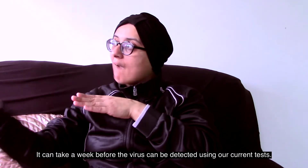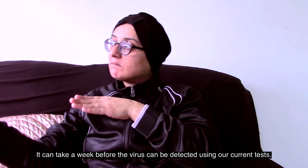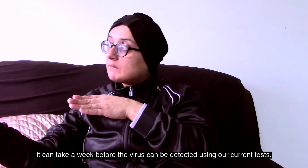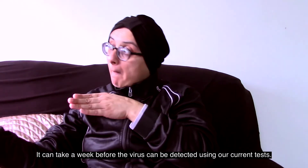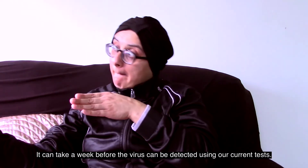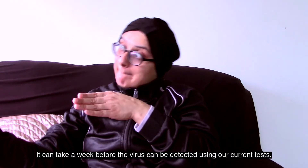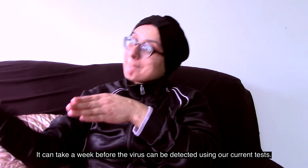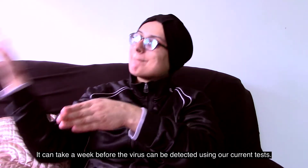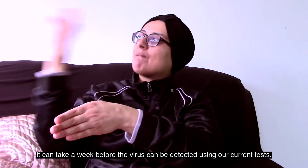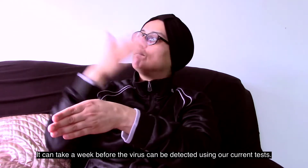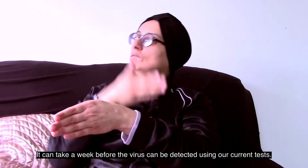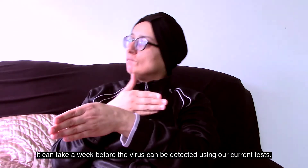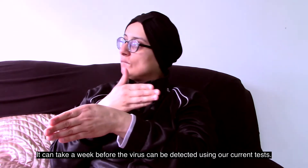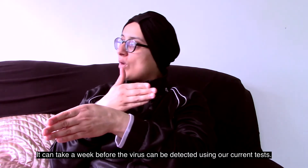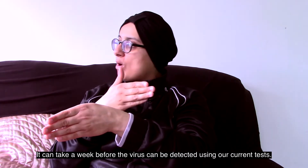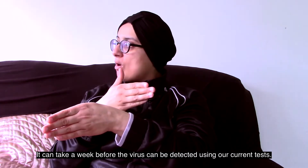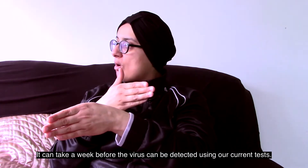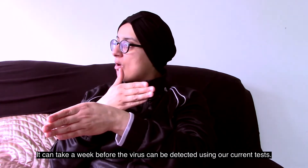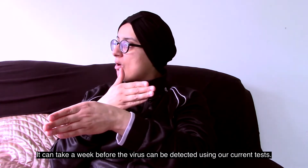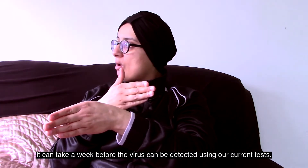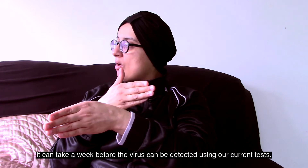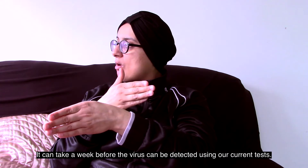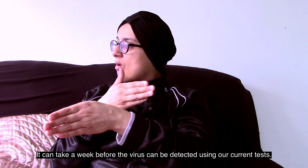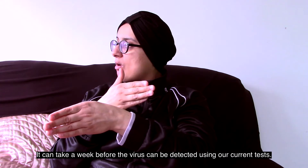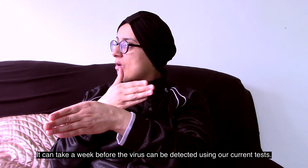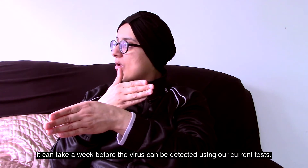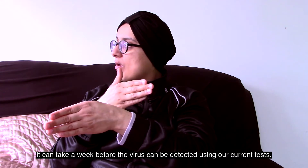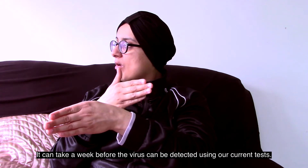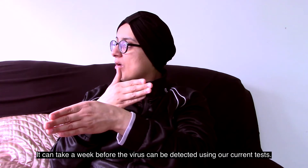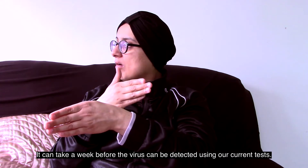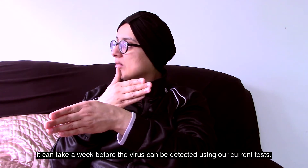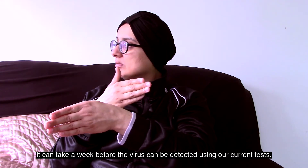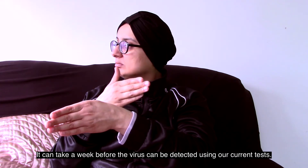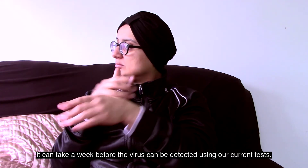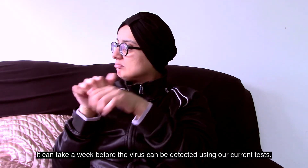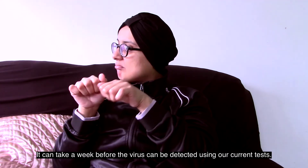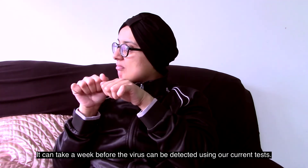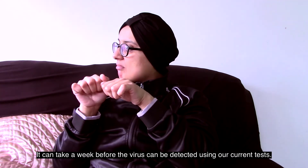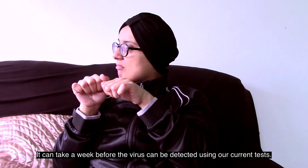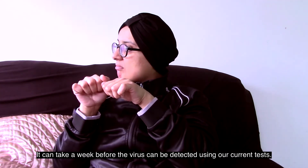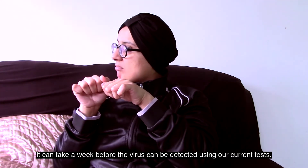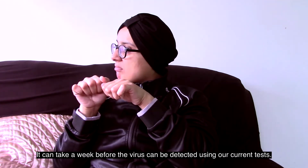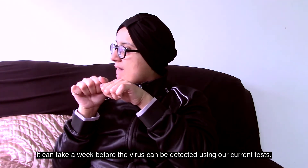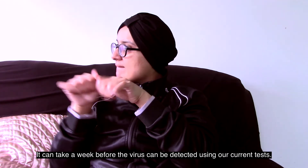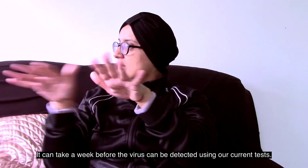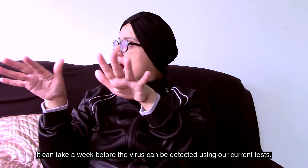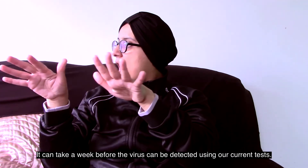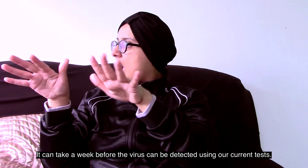It can take a week before the virus can be detected using our current tests.